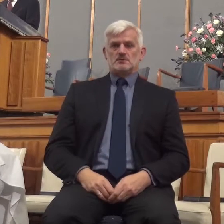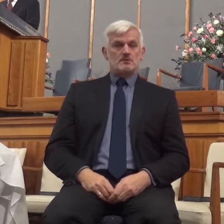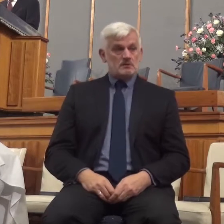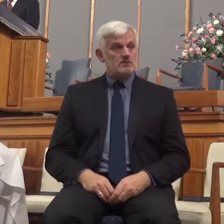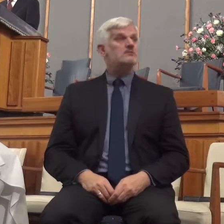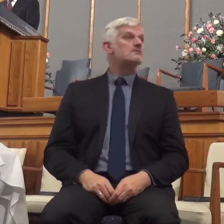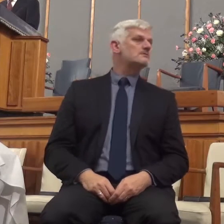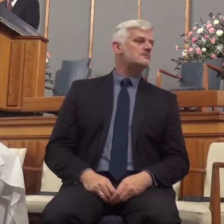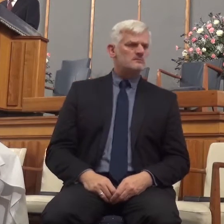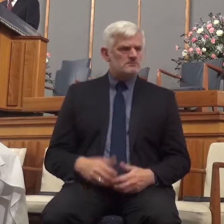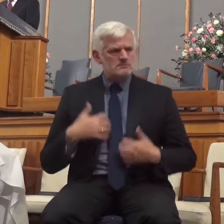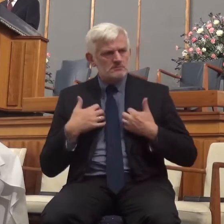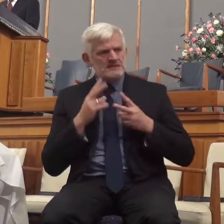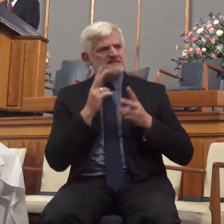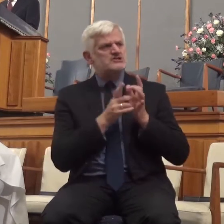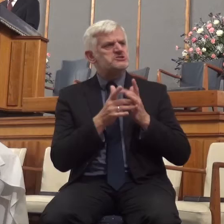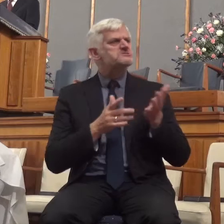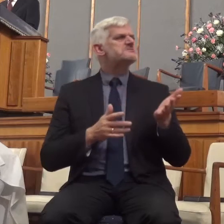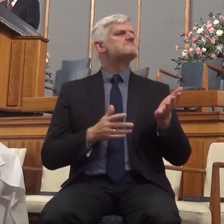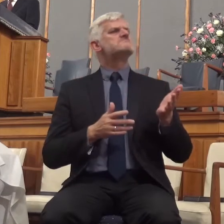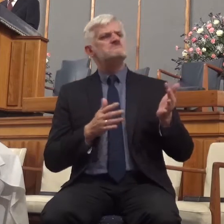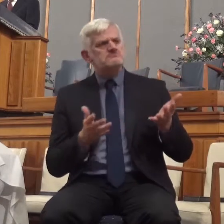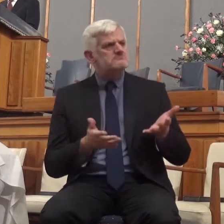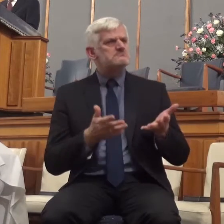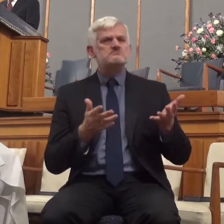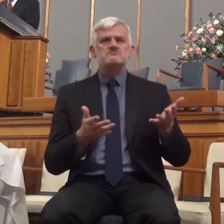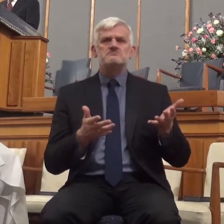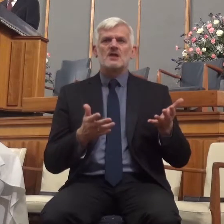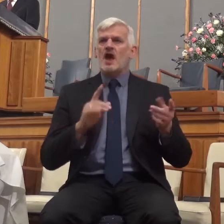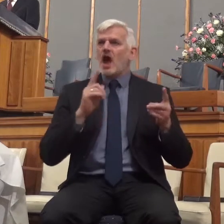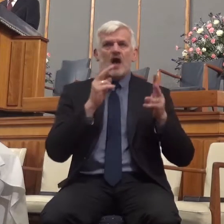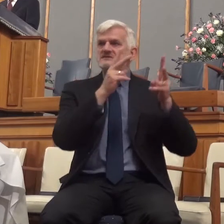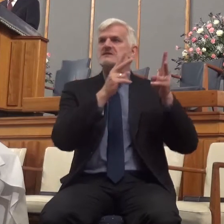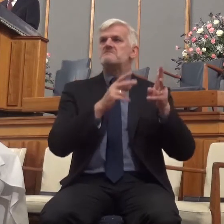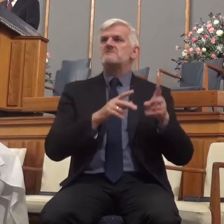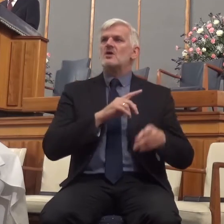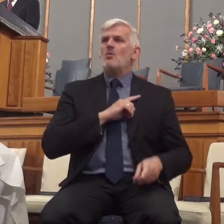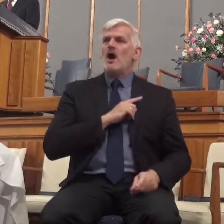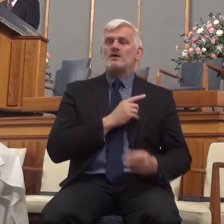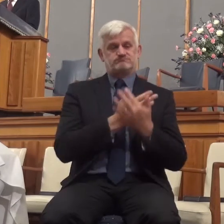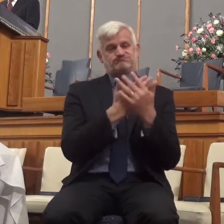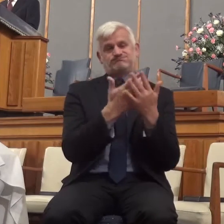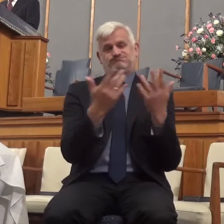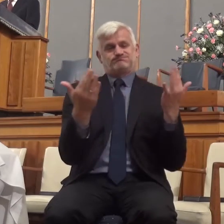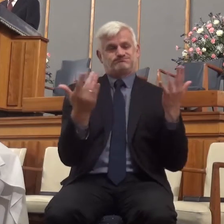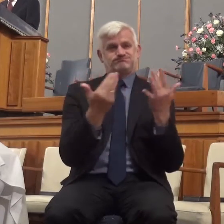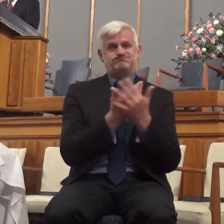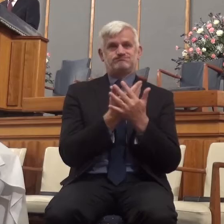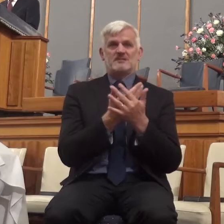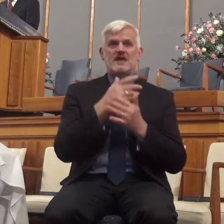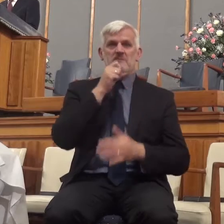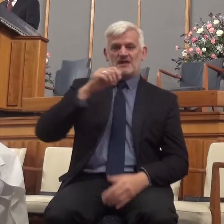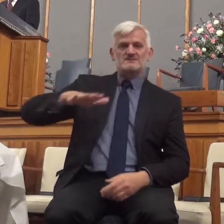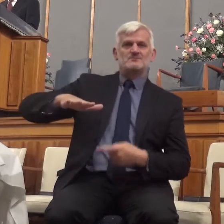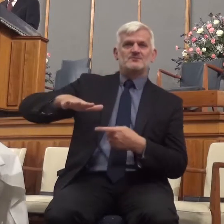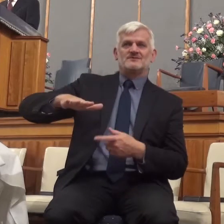sought to see Jesus, who he was, and could not for the press, because he was little